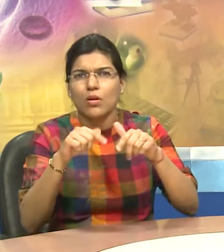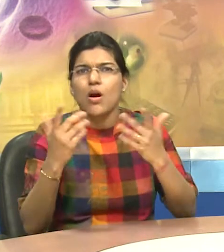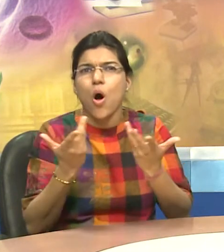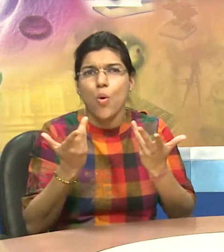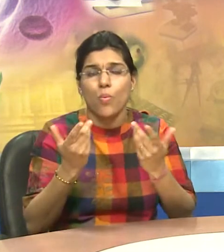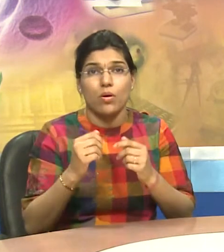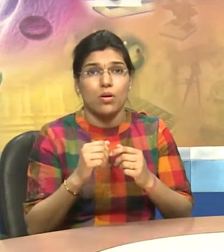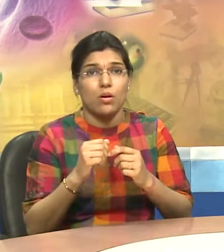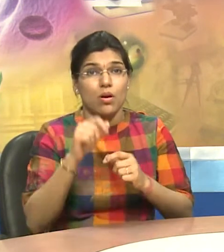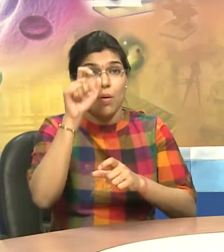how much the sound is